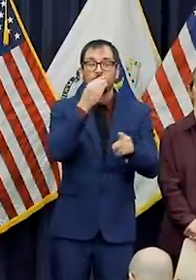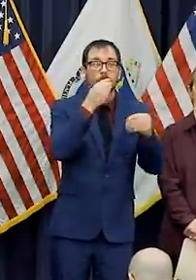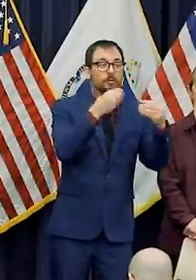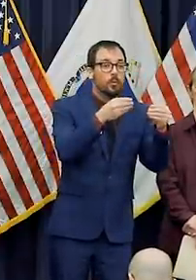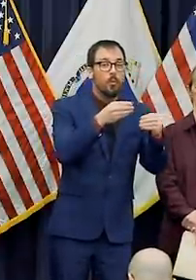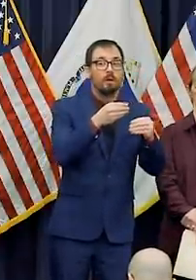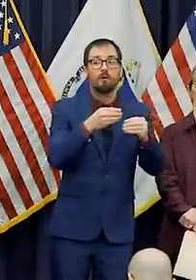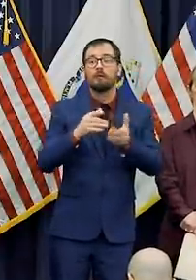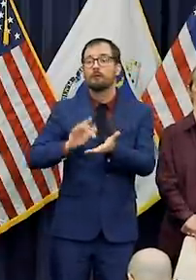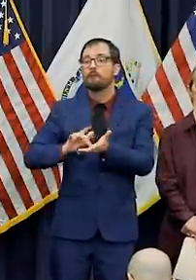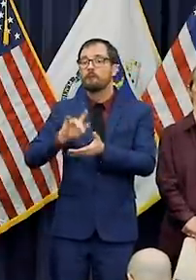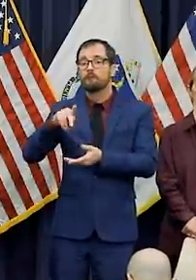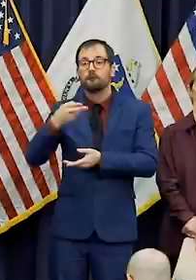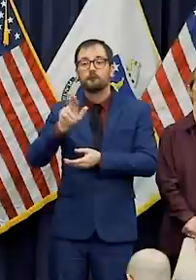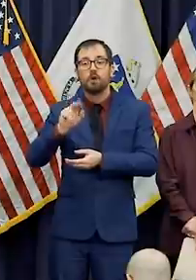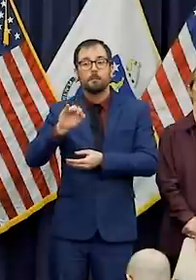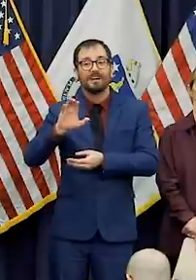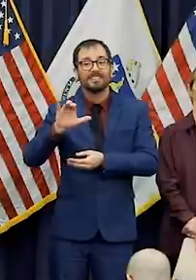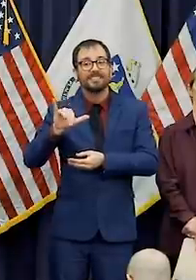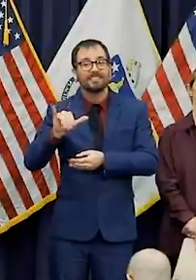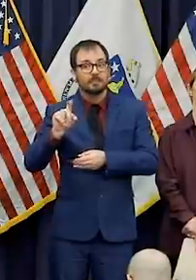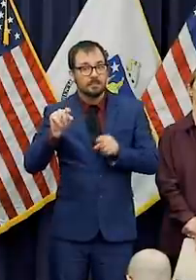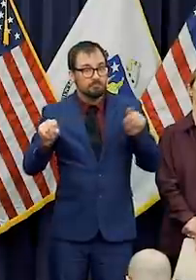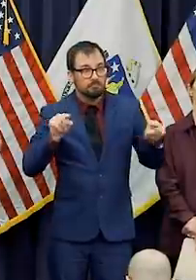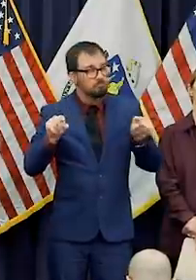not absolutely have to go.